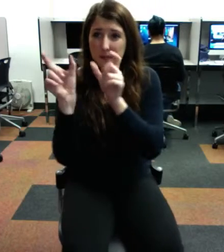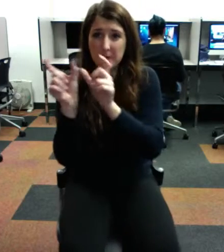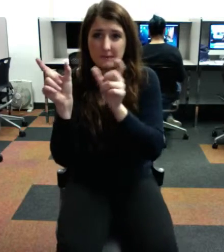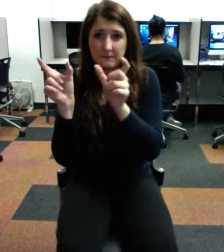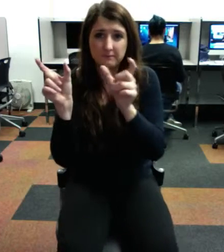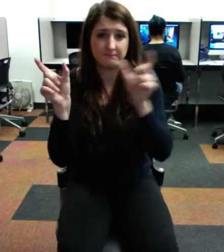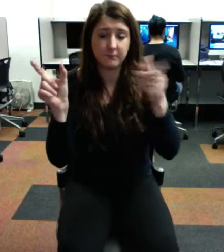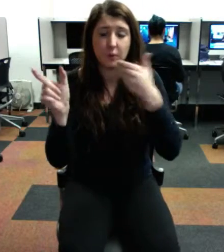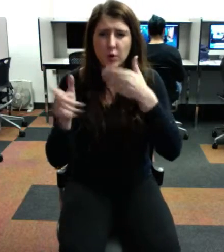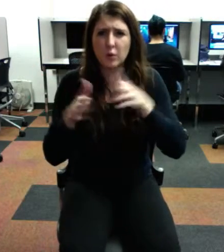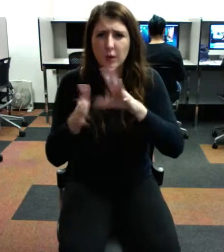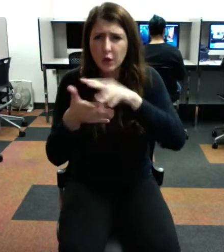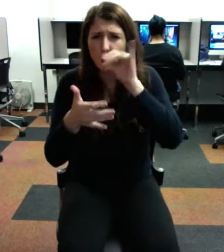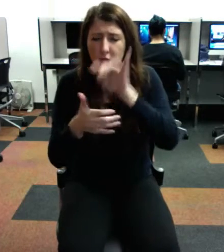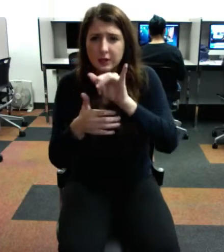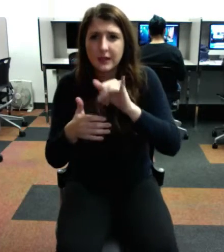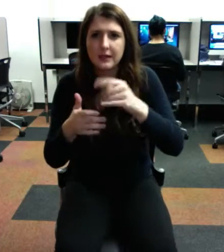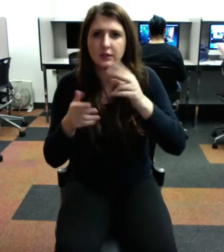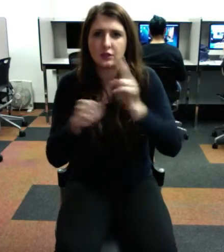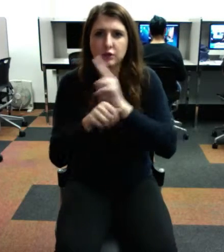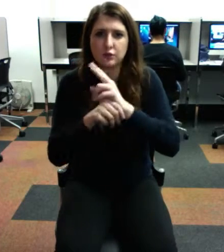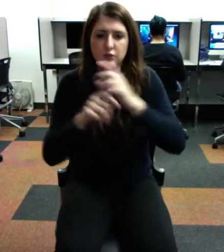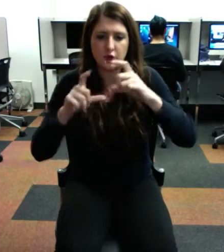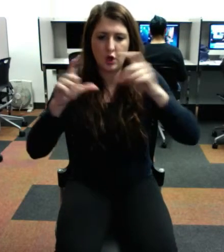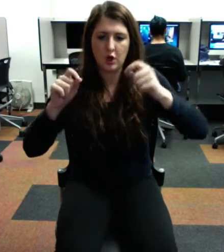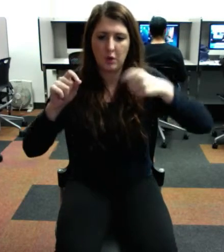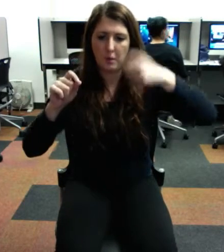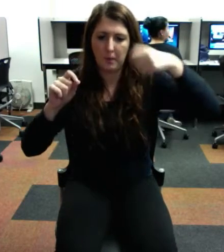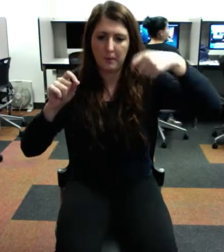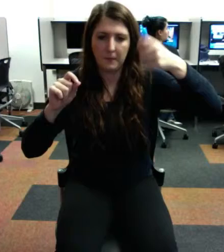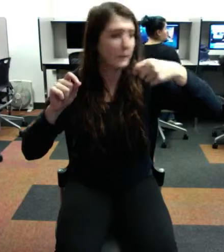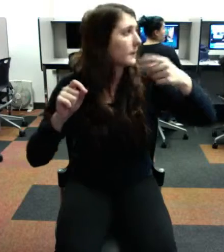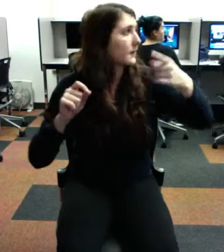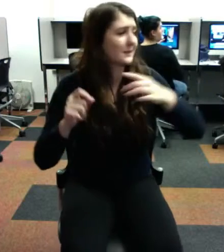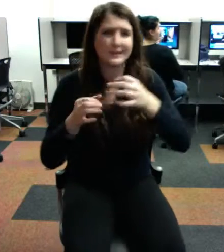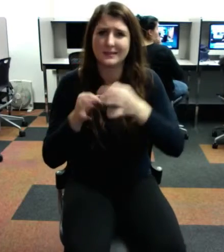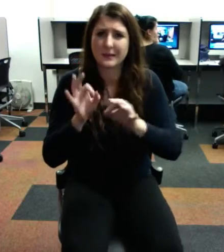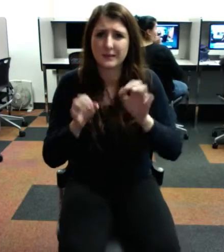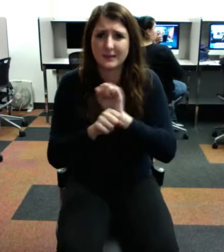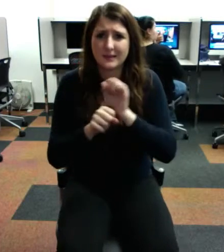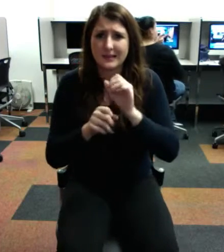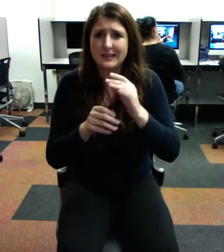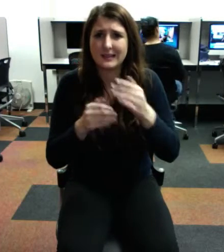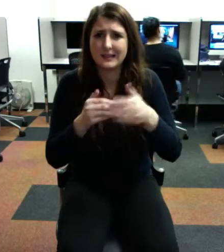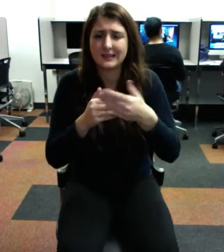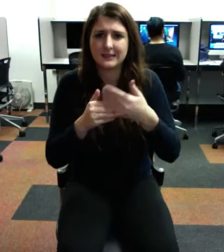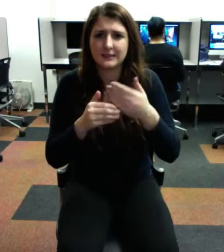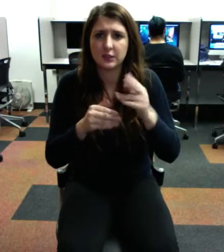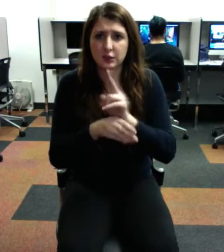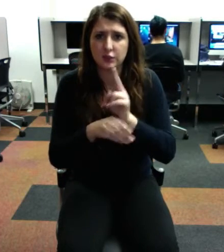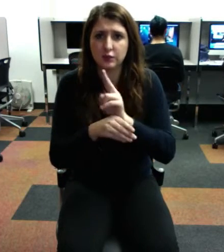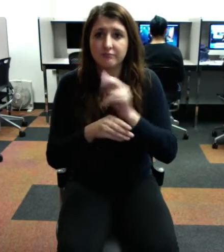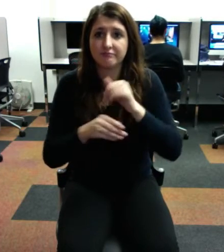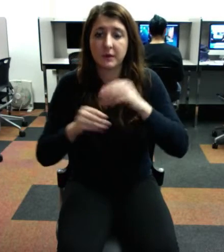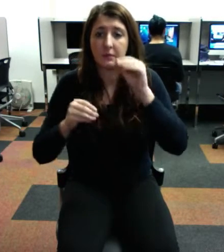flashcards. Very simple to do. Watch. You can place a prefix, suffix, or word root on the front of a